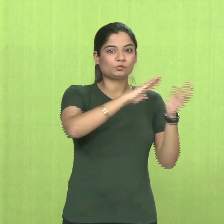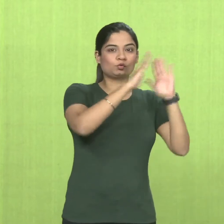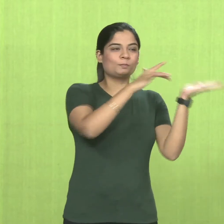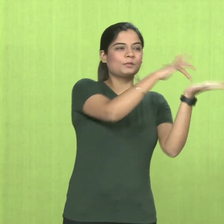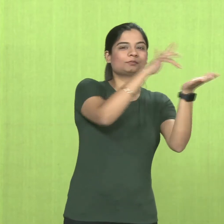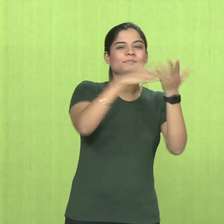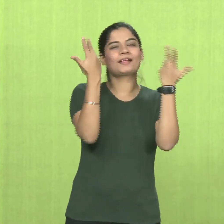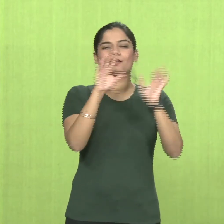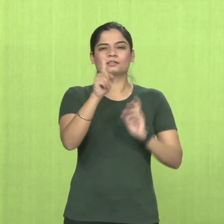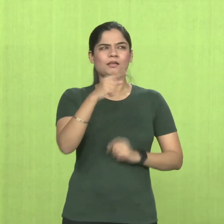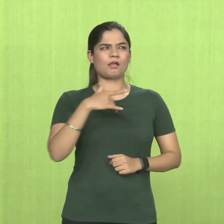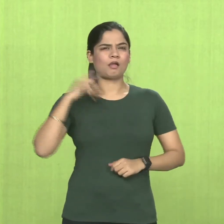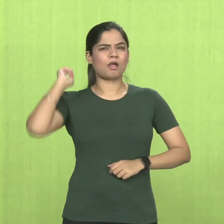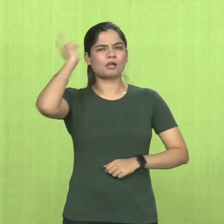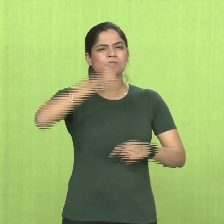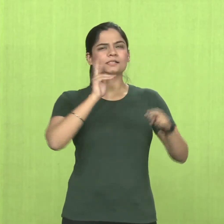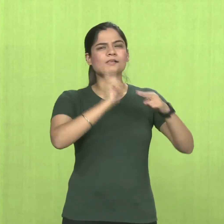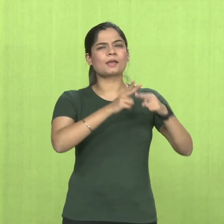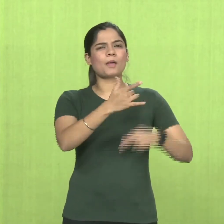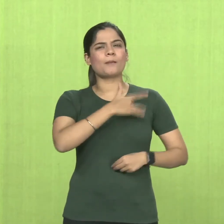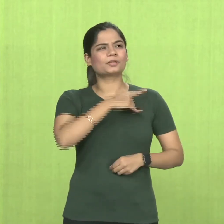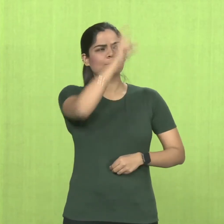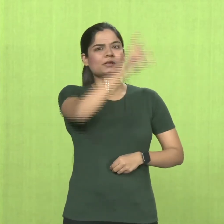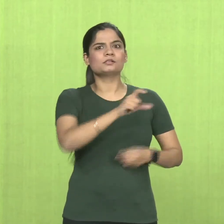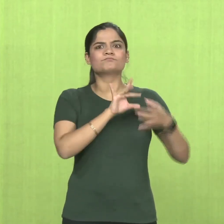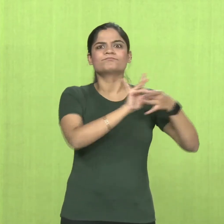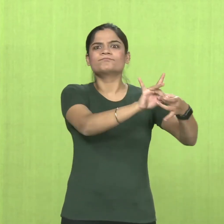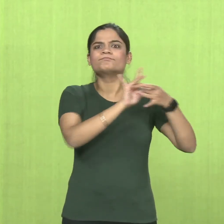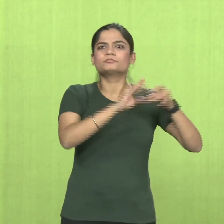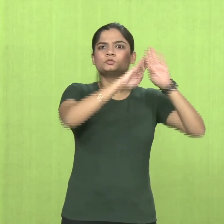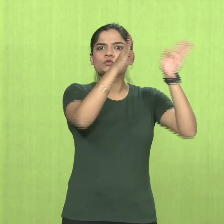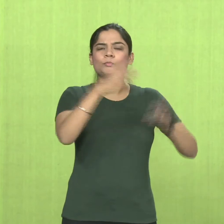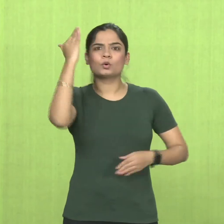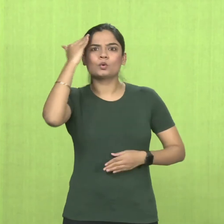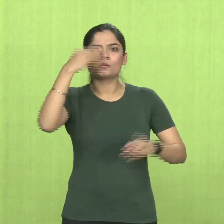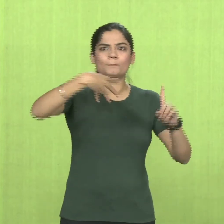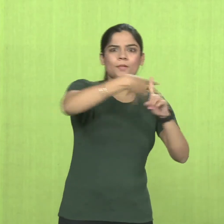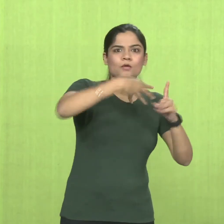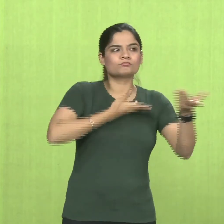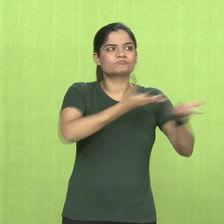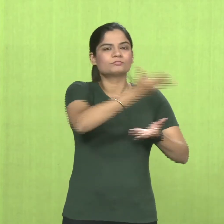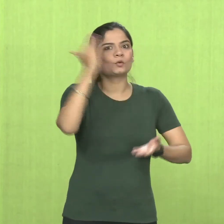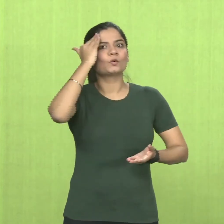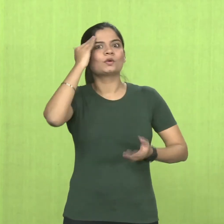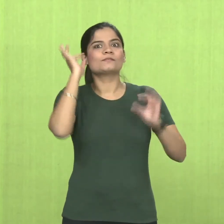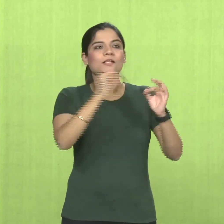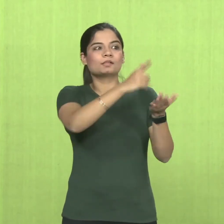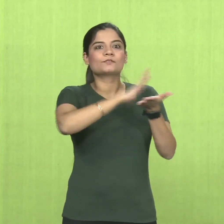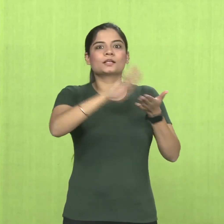from cooperatives that, can be cheaper and reliable. Someone you know well and you've been